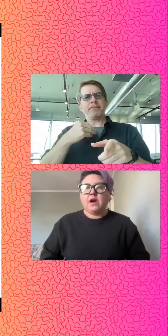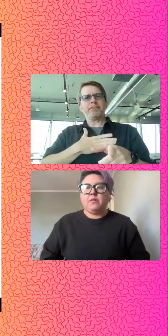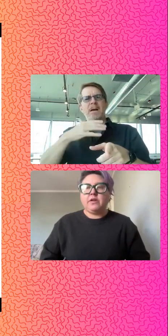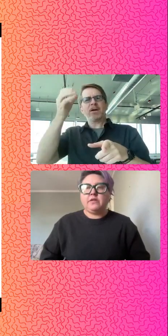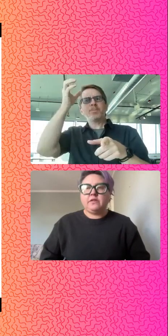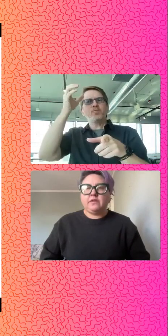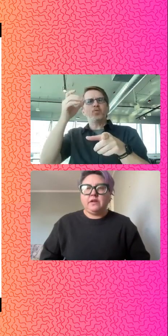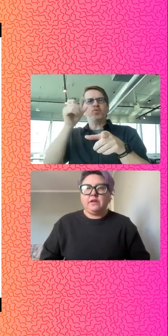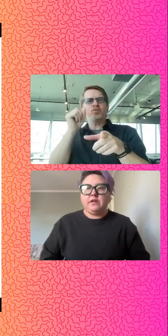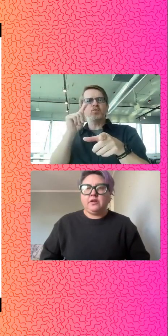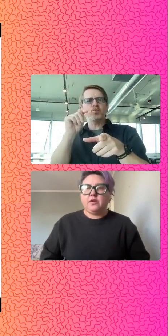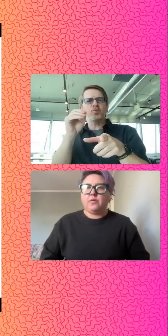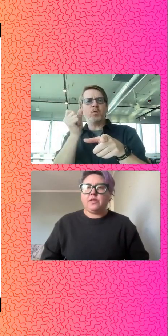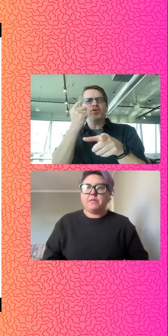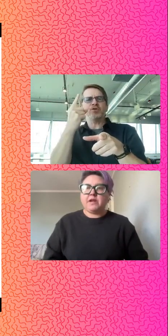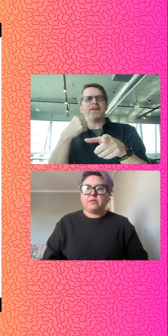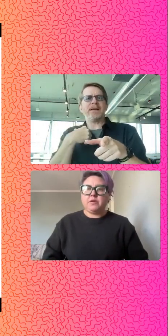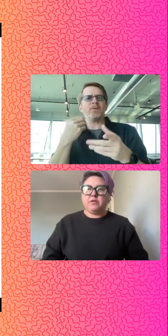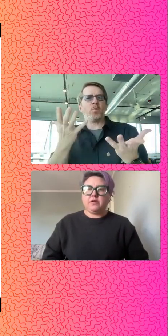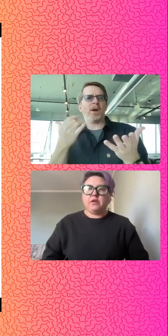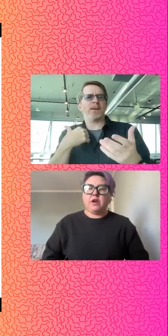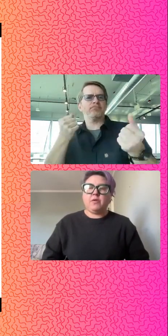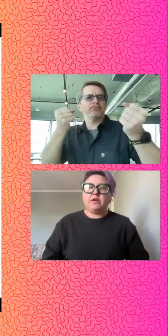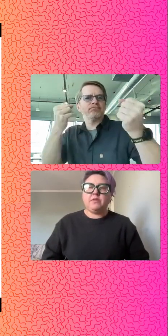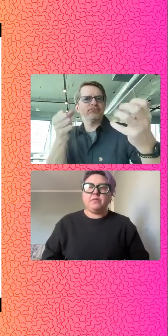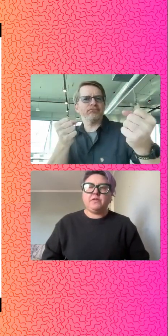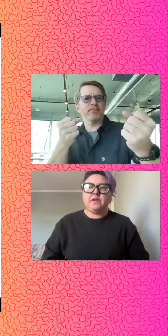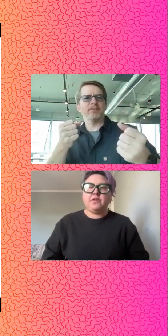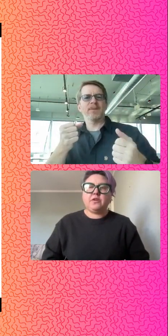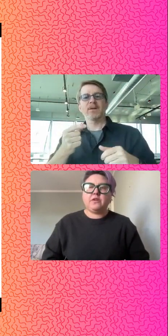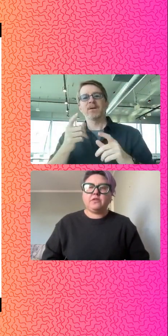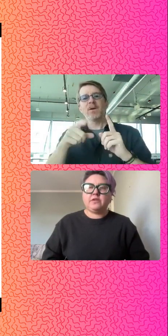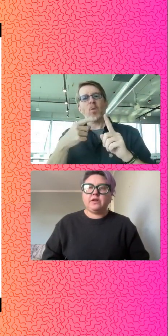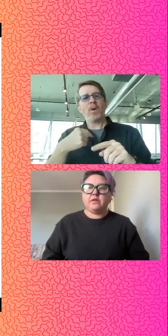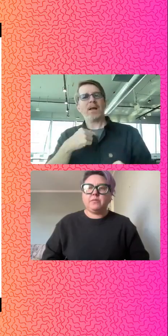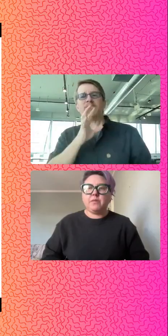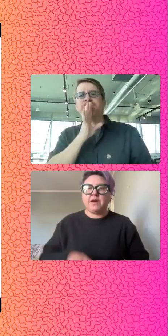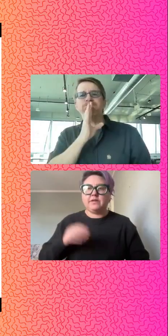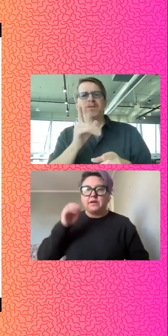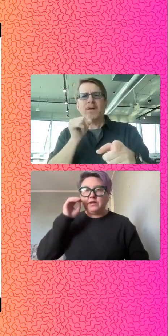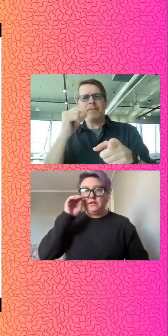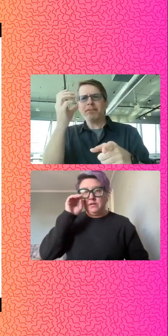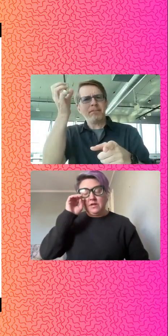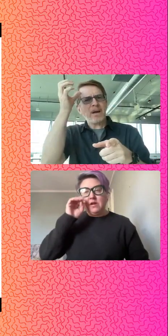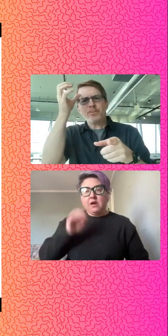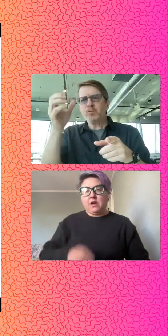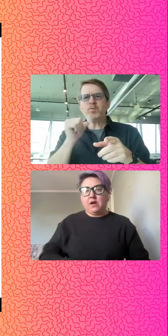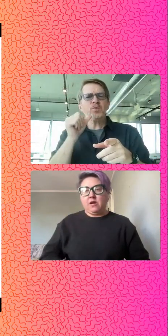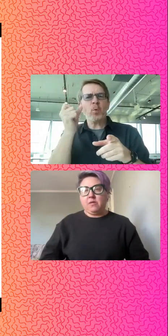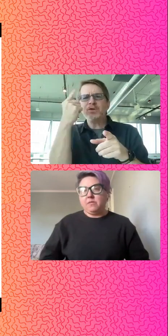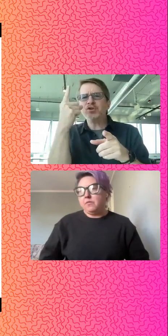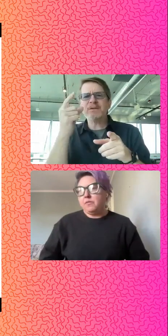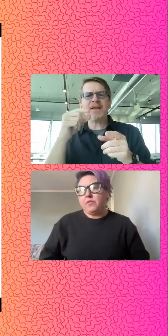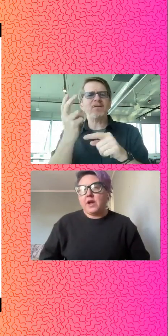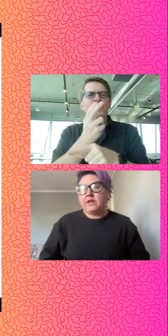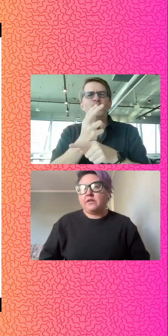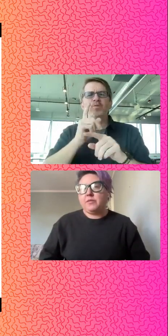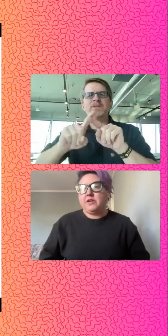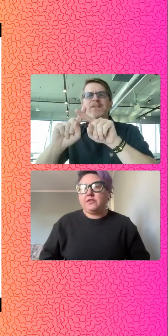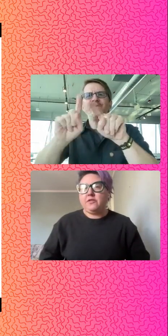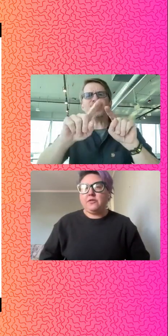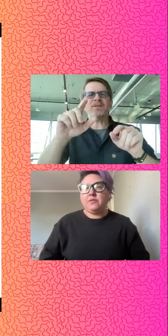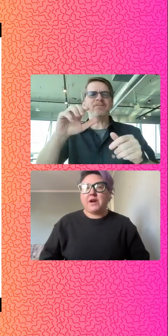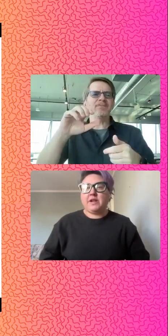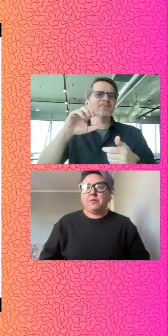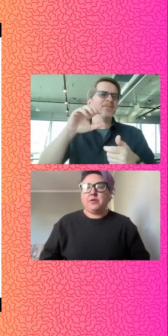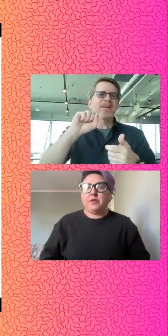because I wanted to see, with my computer, I wanted to see if it could understand my signing. When I